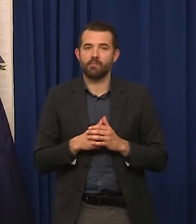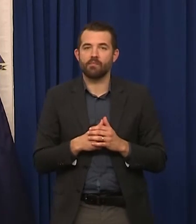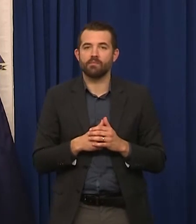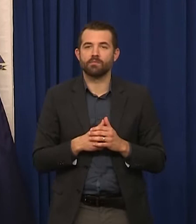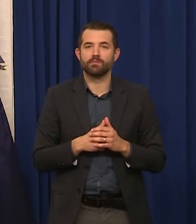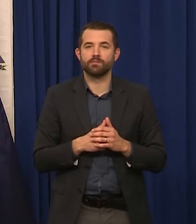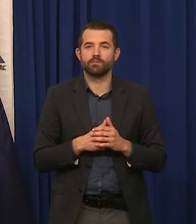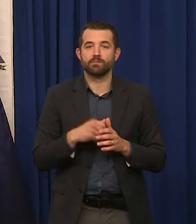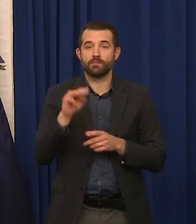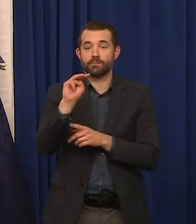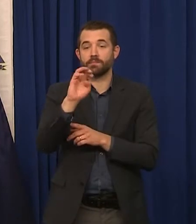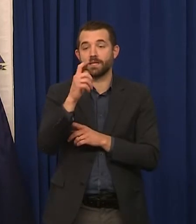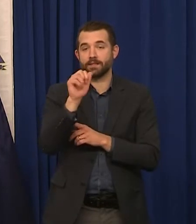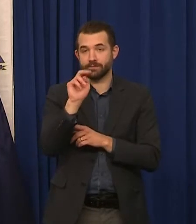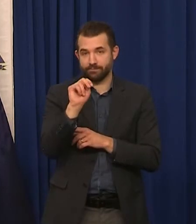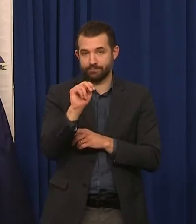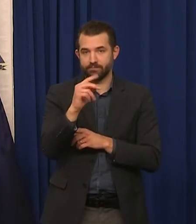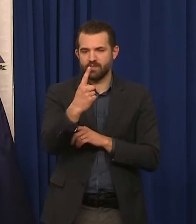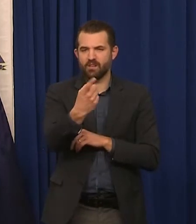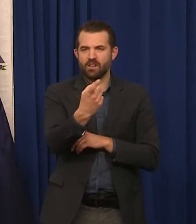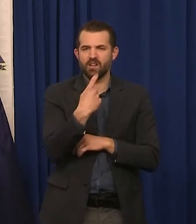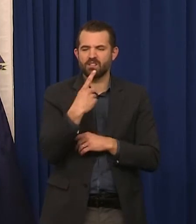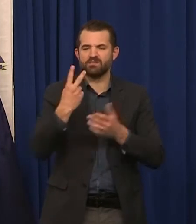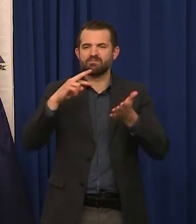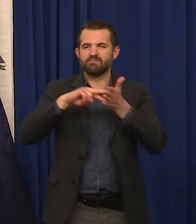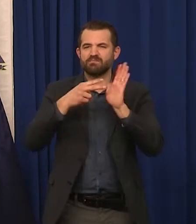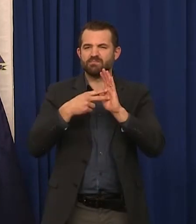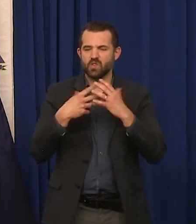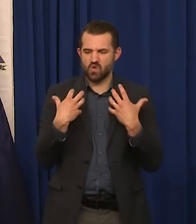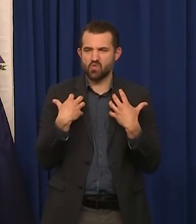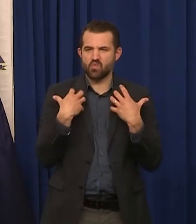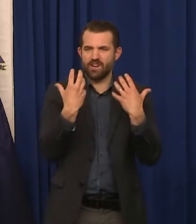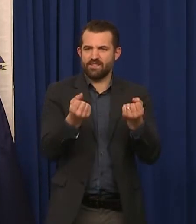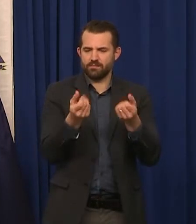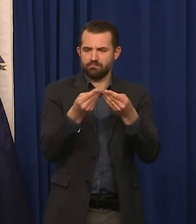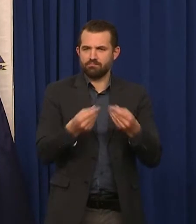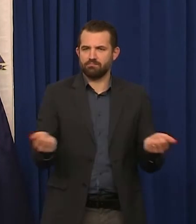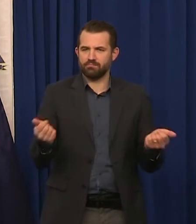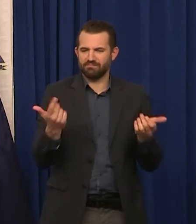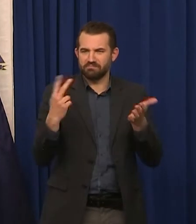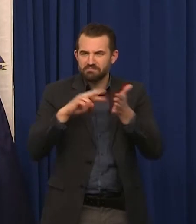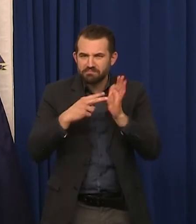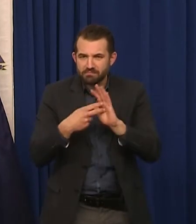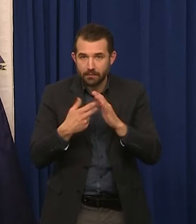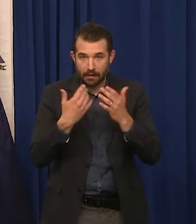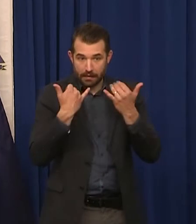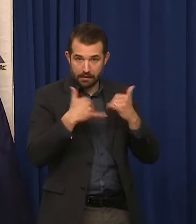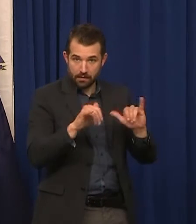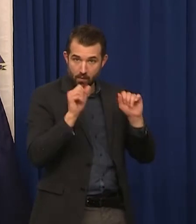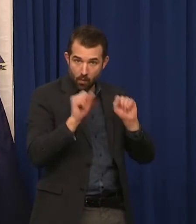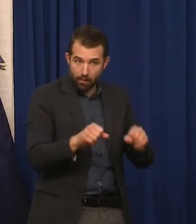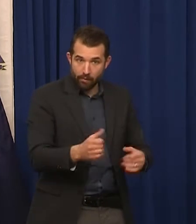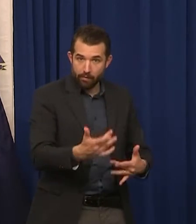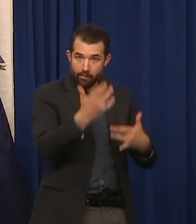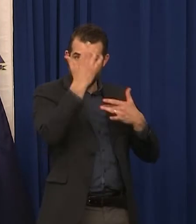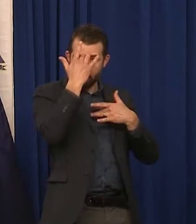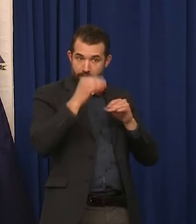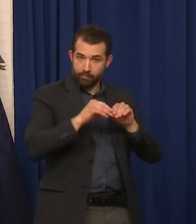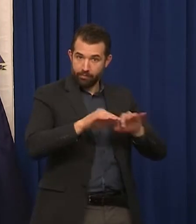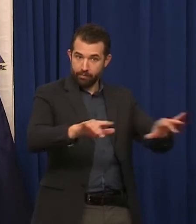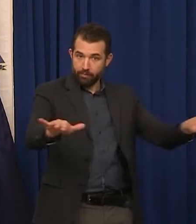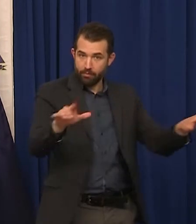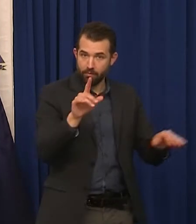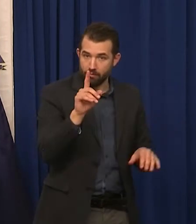and is someone who has recovered potentially still contagious? And Megan, in this regard, for